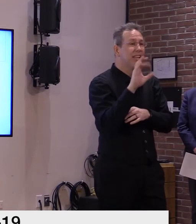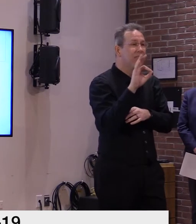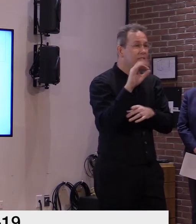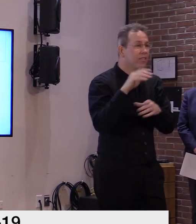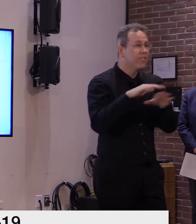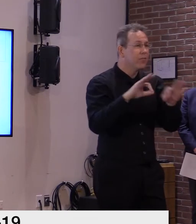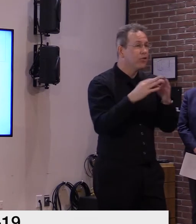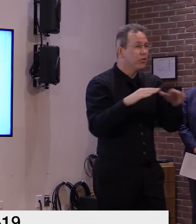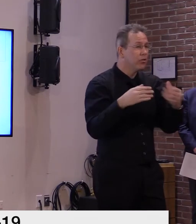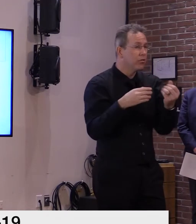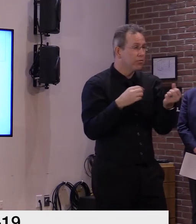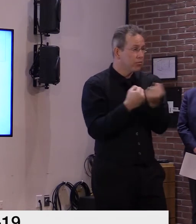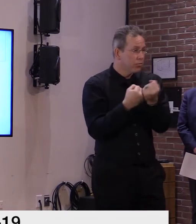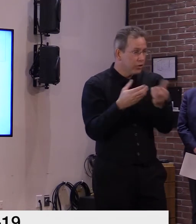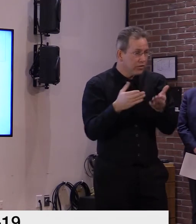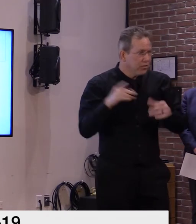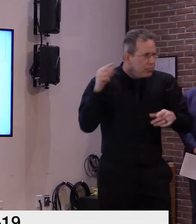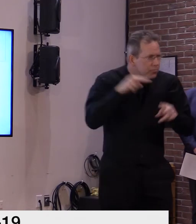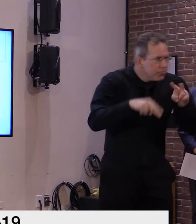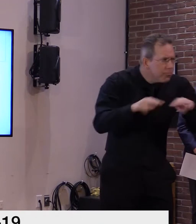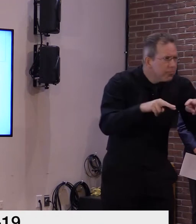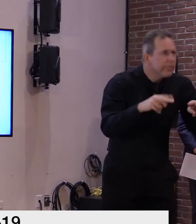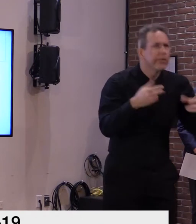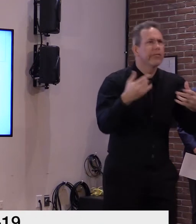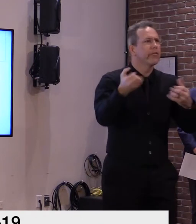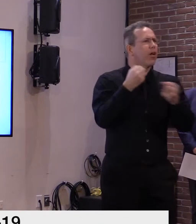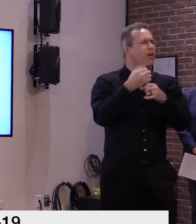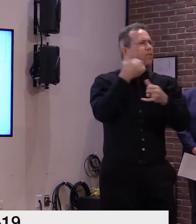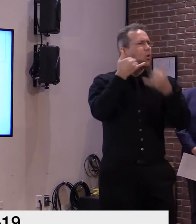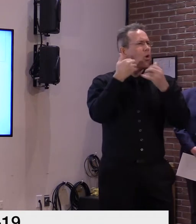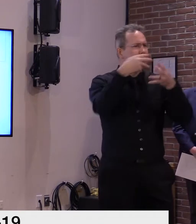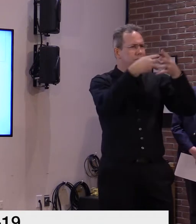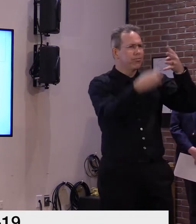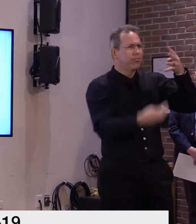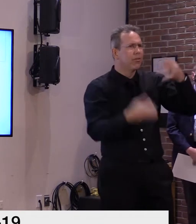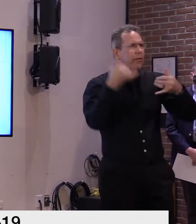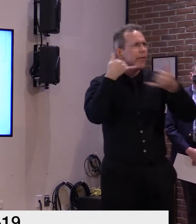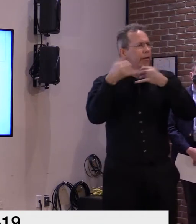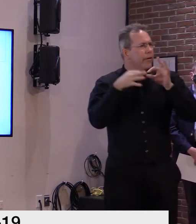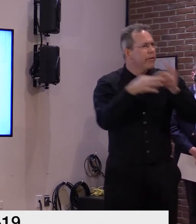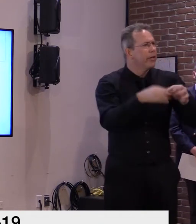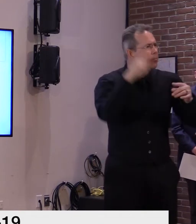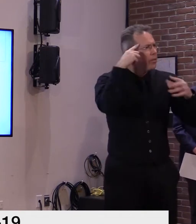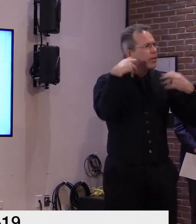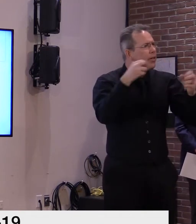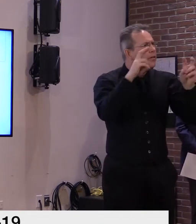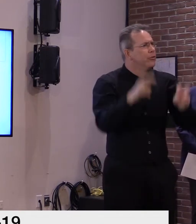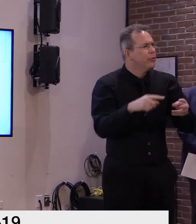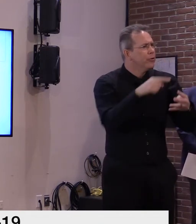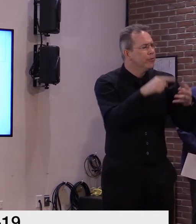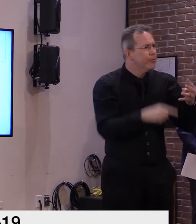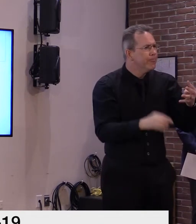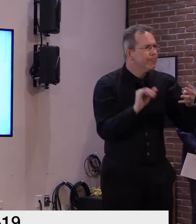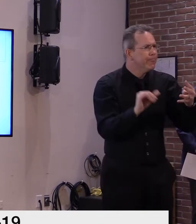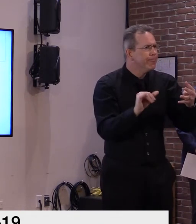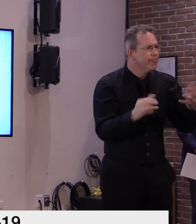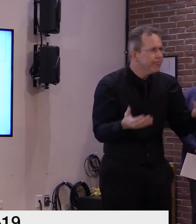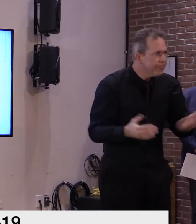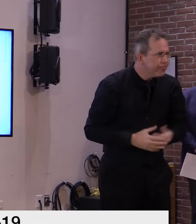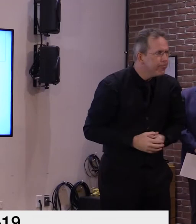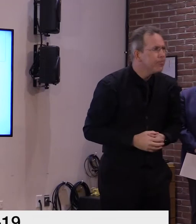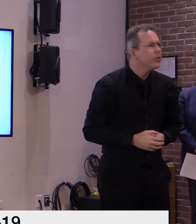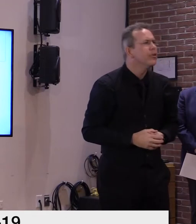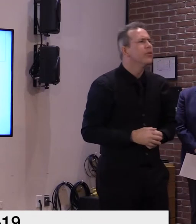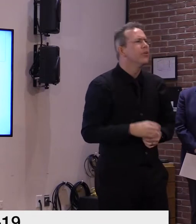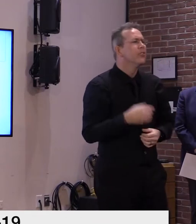in calls to their centralized intake and emergency services. The two most important factors in helping